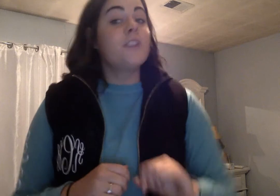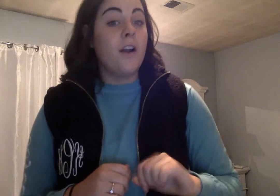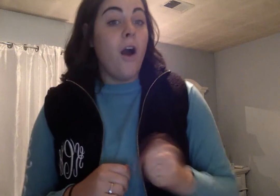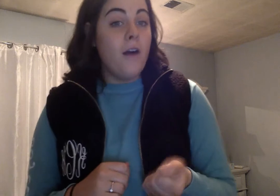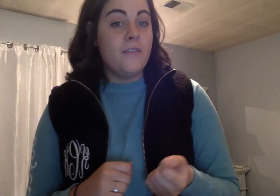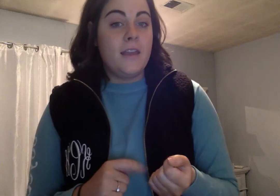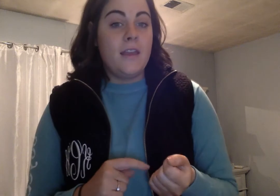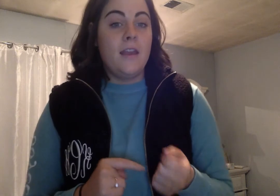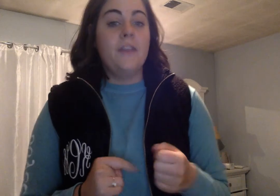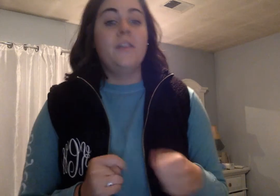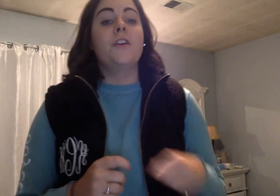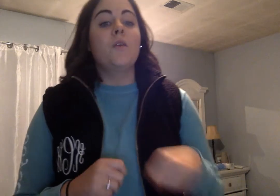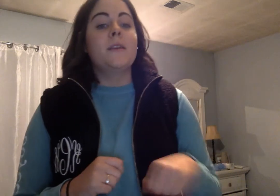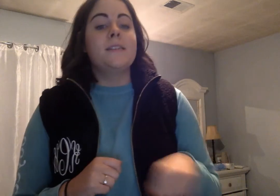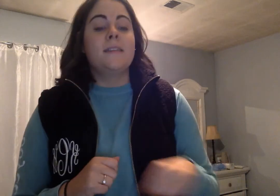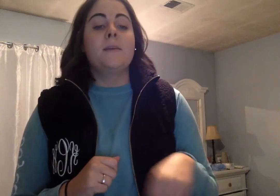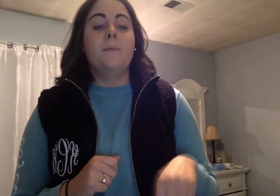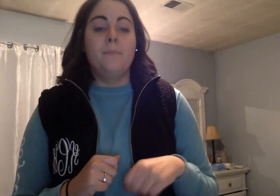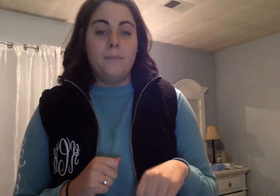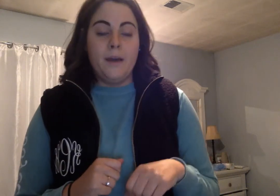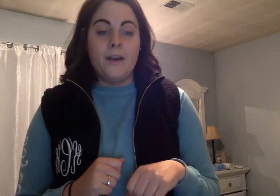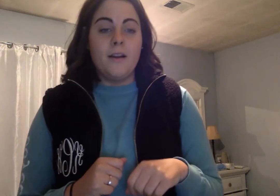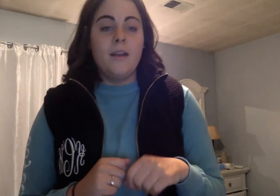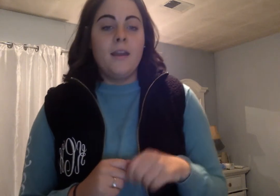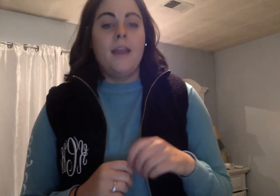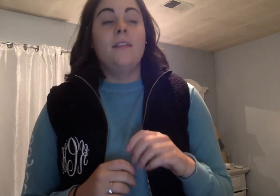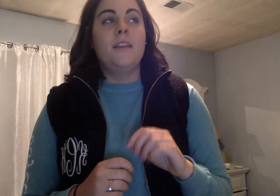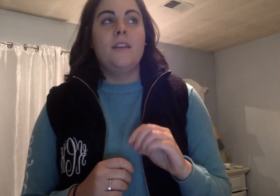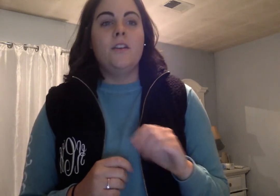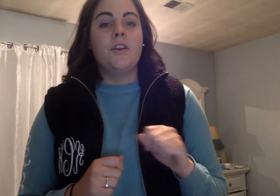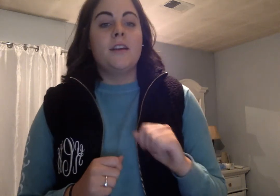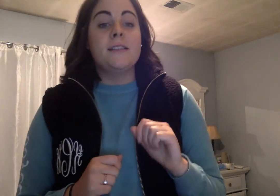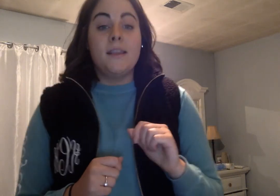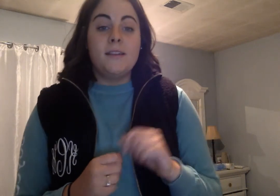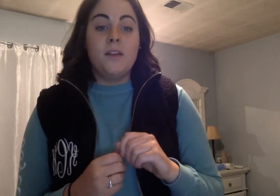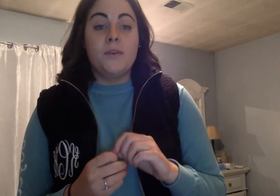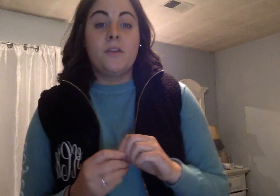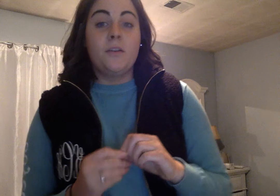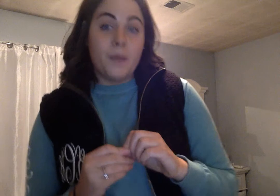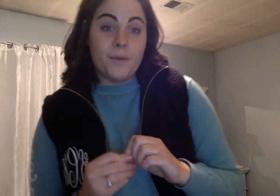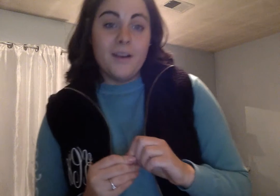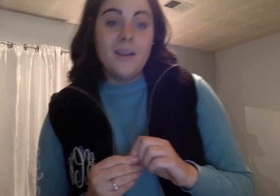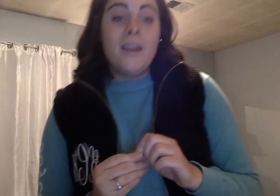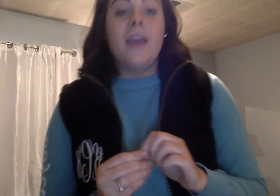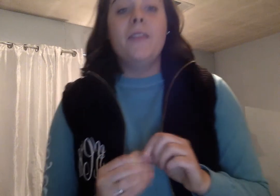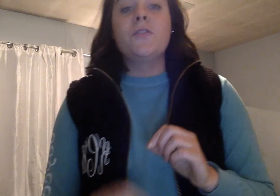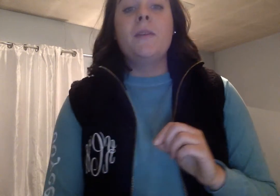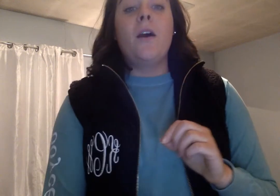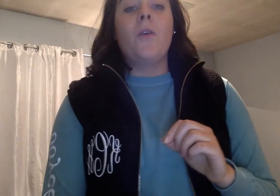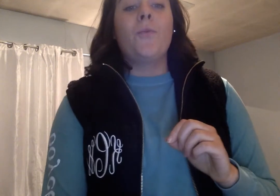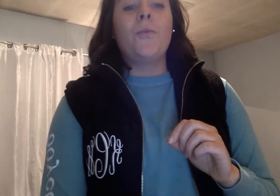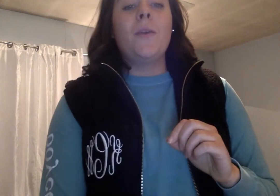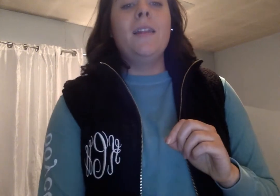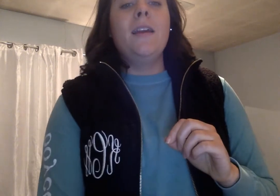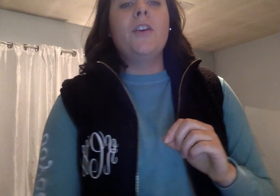turn off the heat, and then you're going to whisk in some butter, and then you're going to season it with salt and pepper. And this will be a really